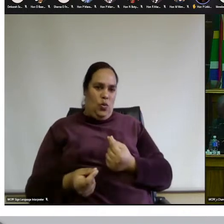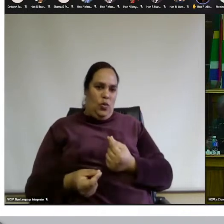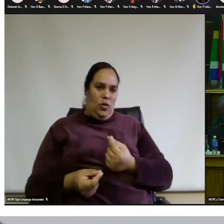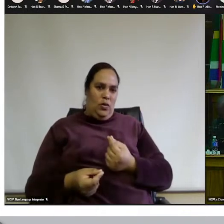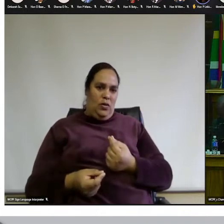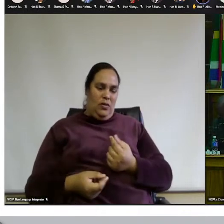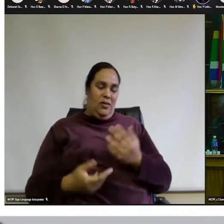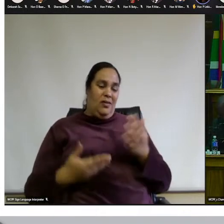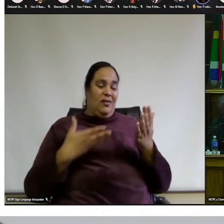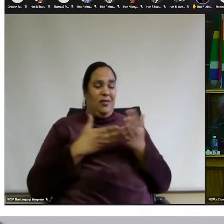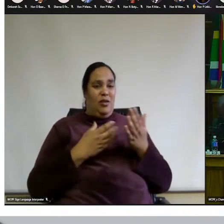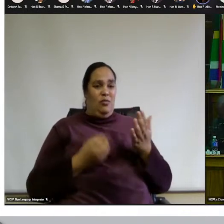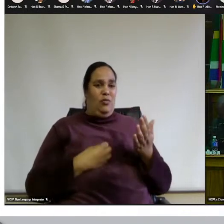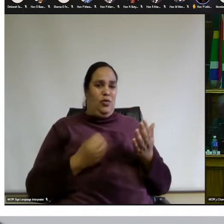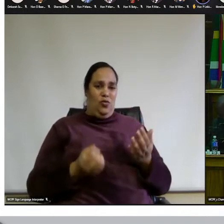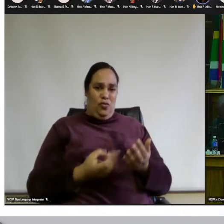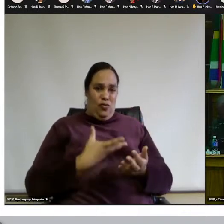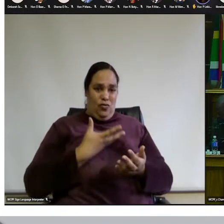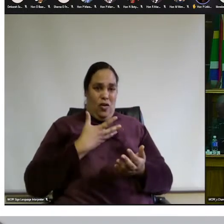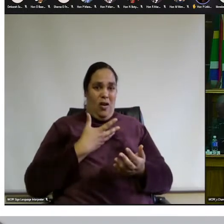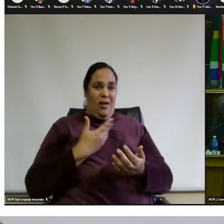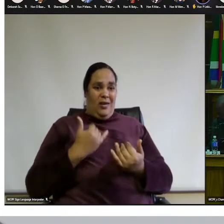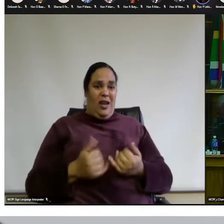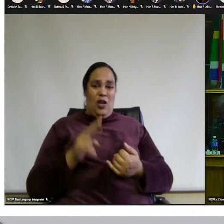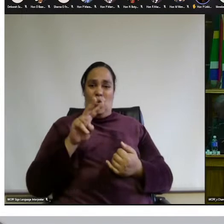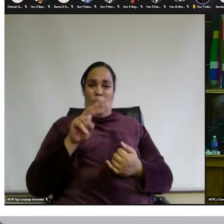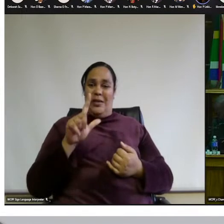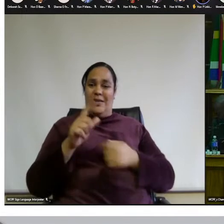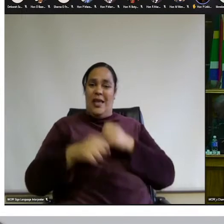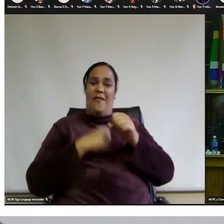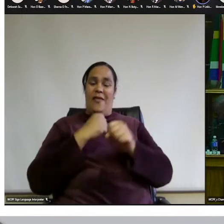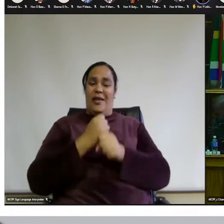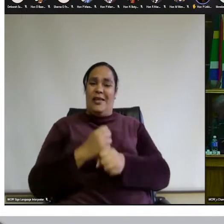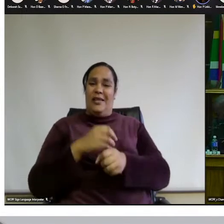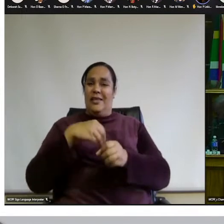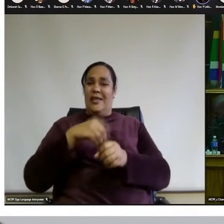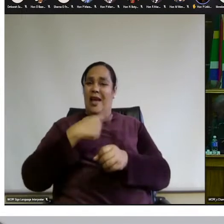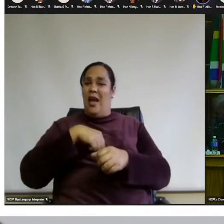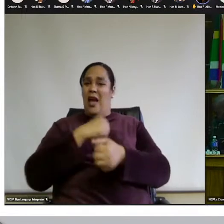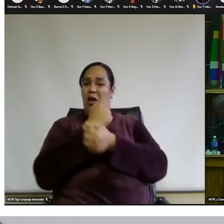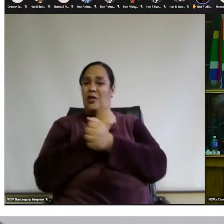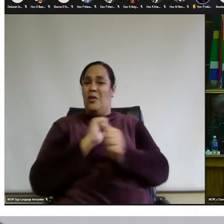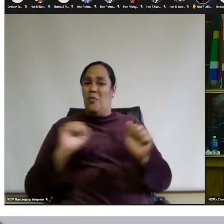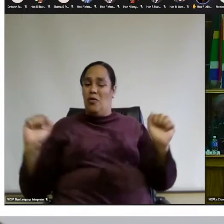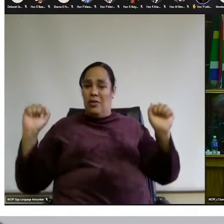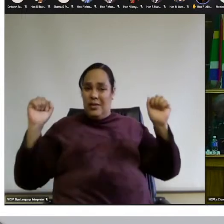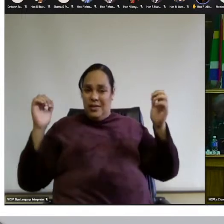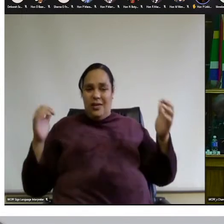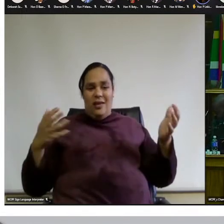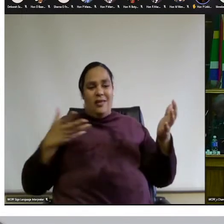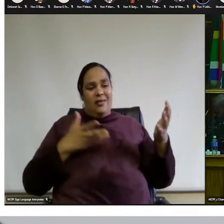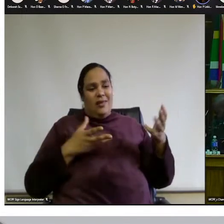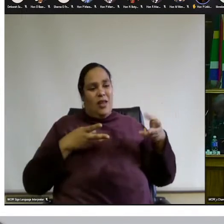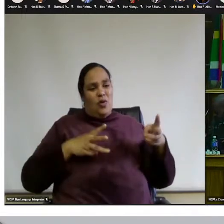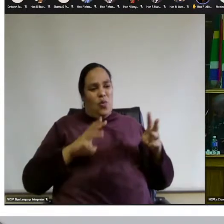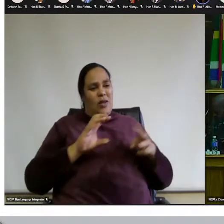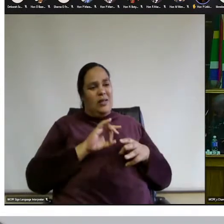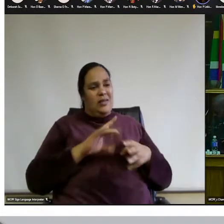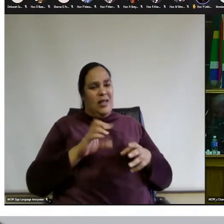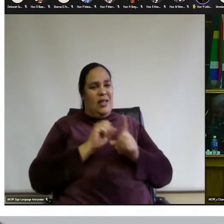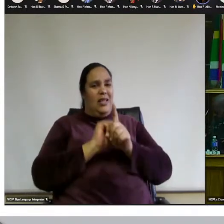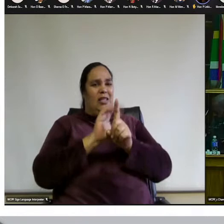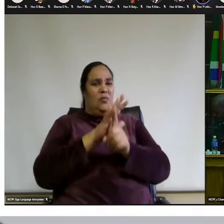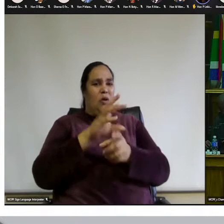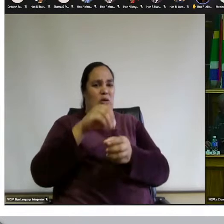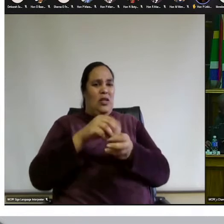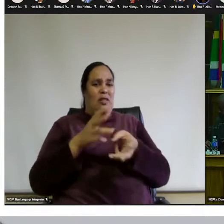is astounding that 27 years into our democracy, that this mentality is exposed in this